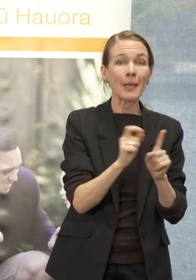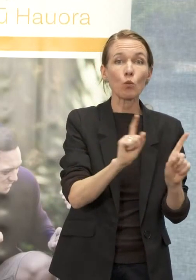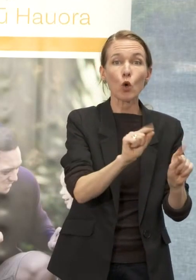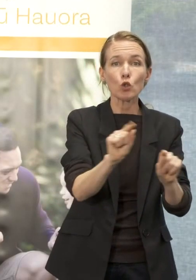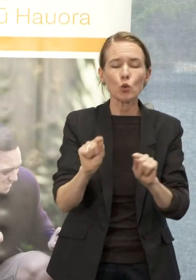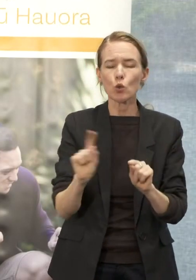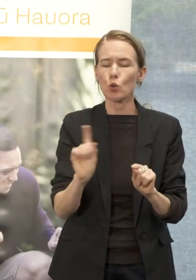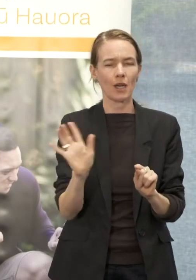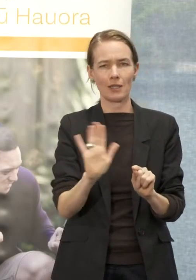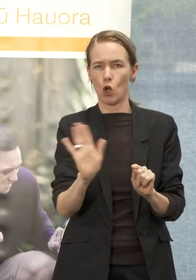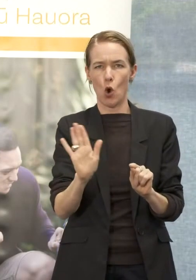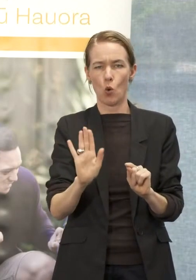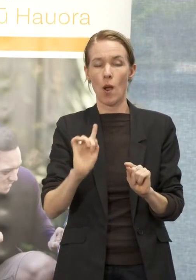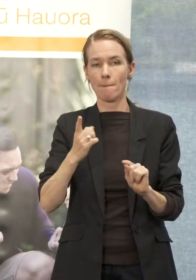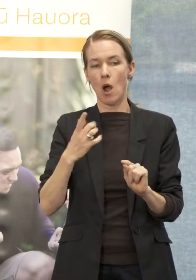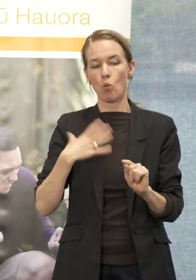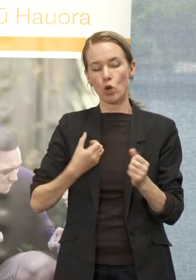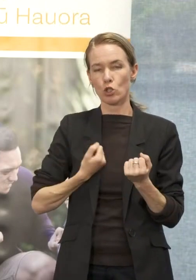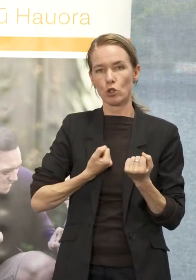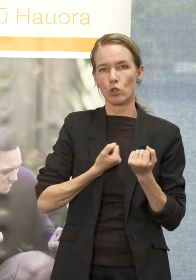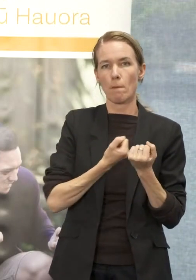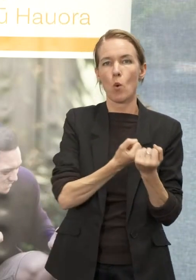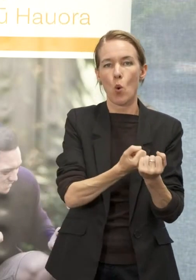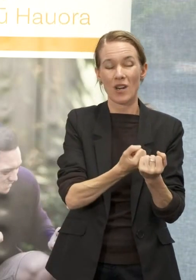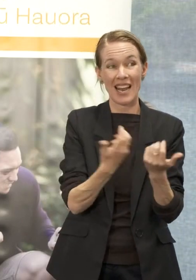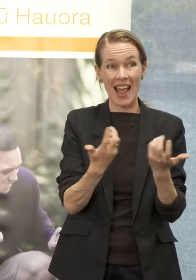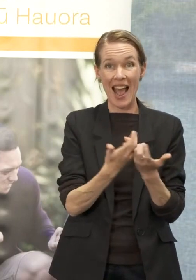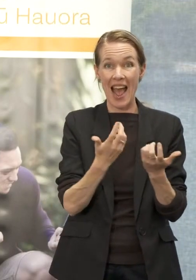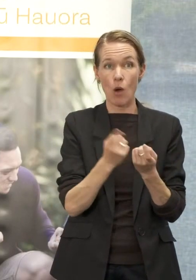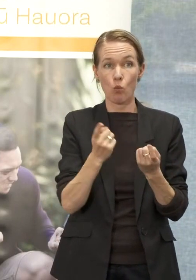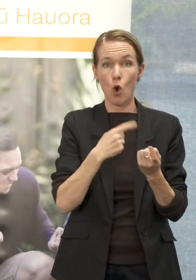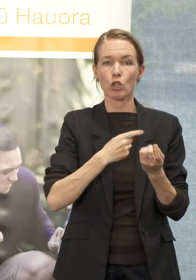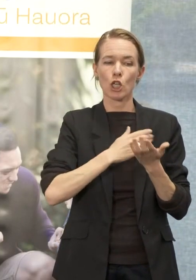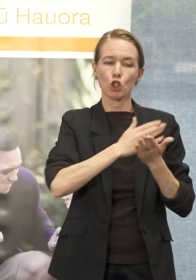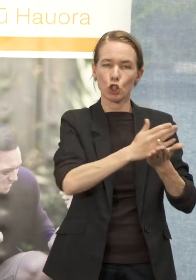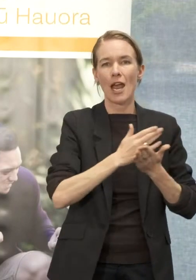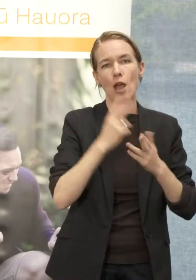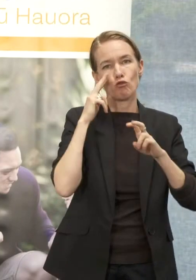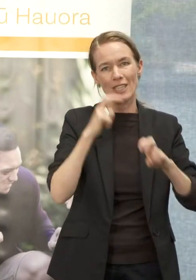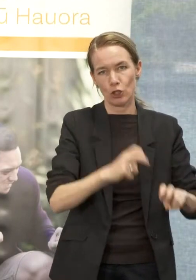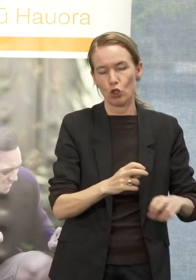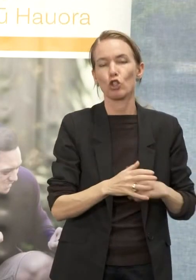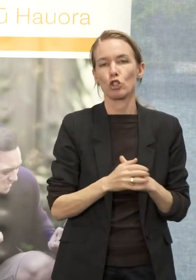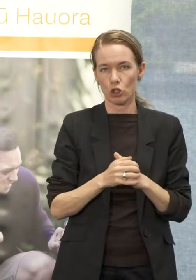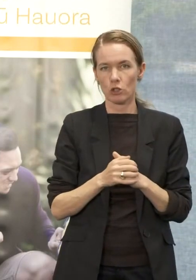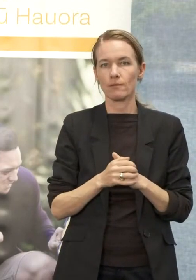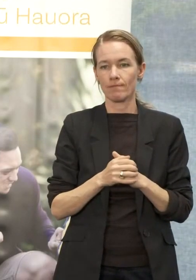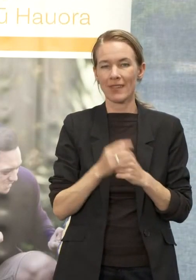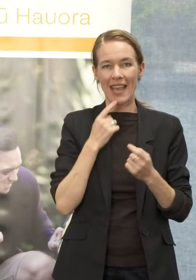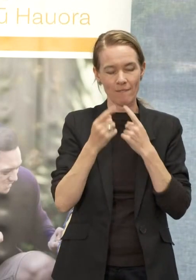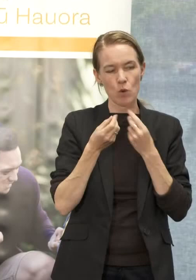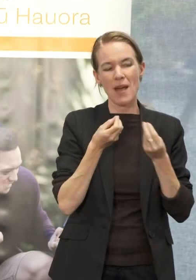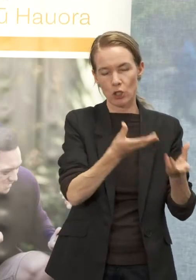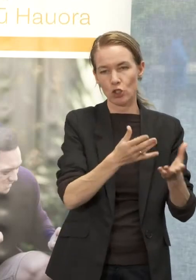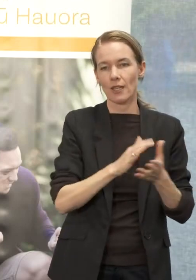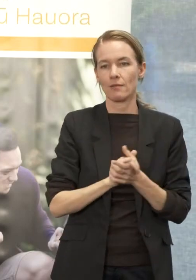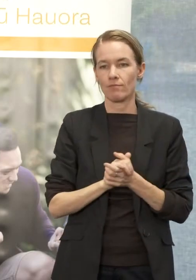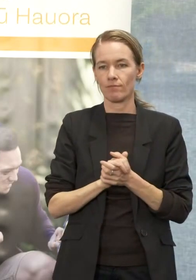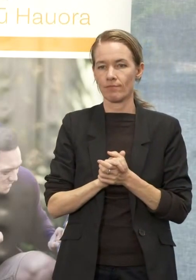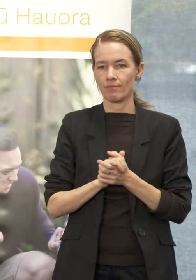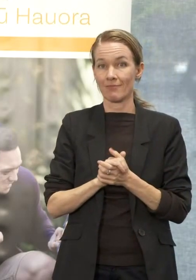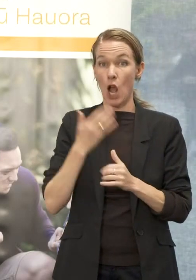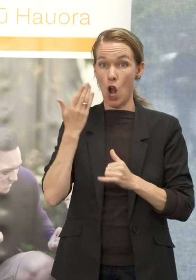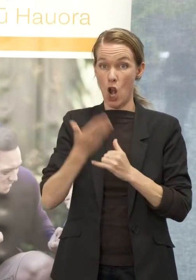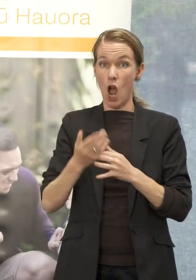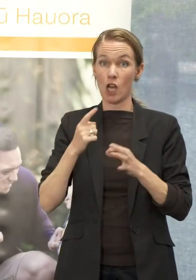we're here to support clinicians through sharing the best evidence and best practice. So last question. Some of the please. new air crew requirements